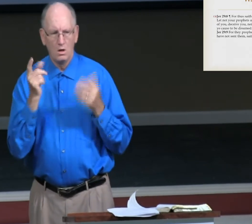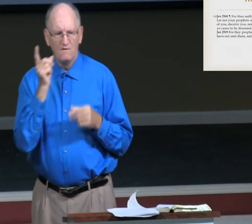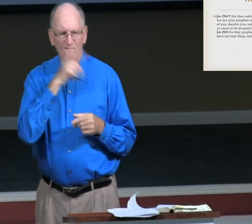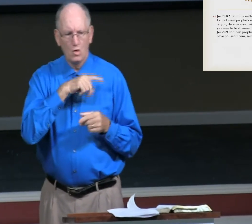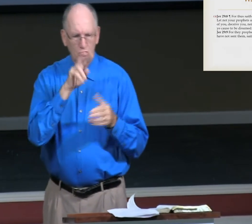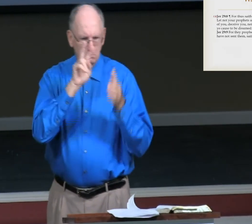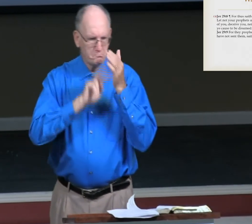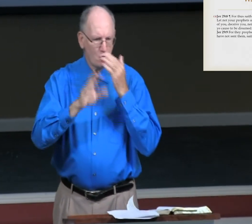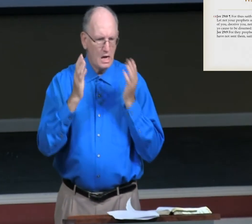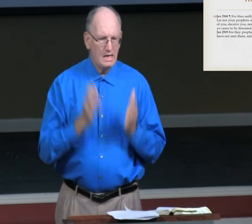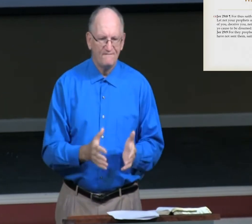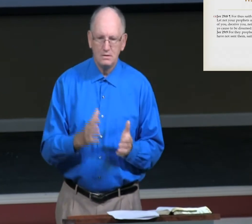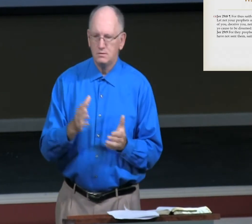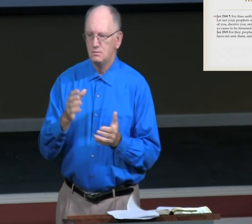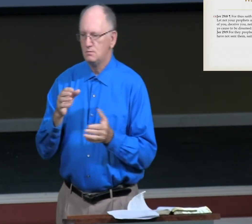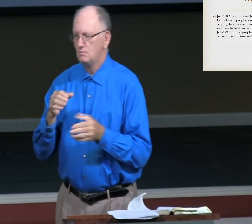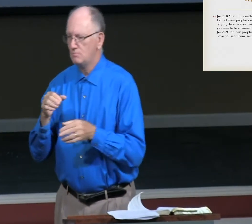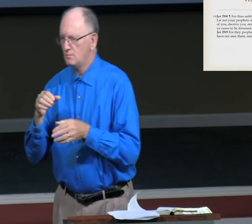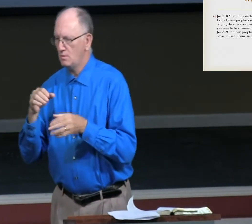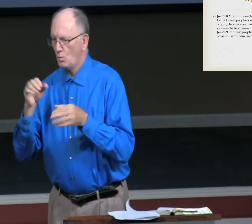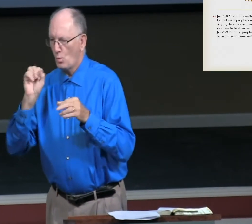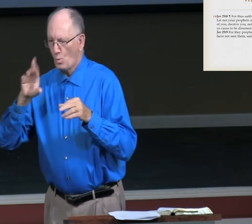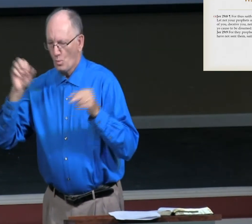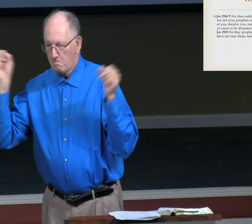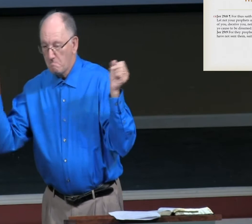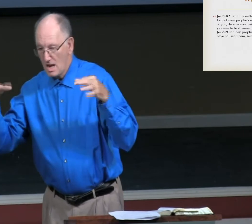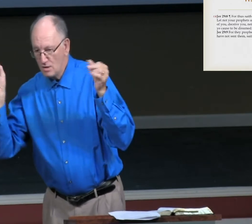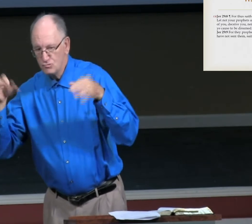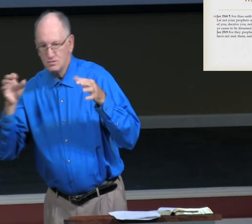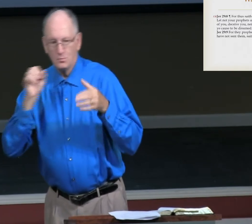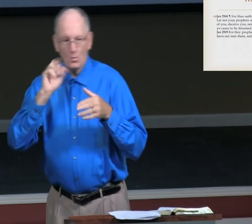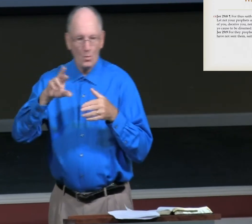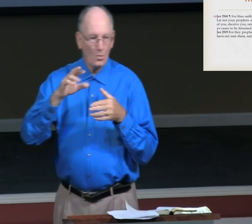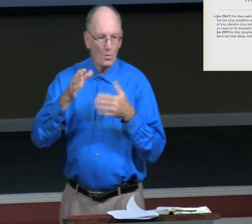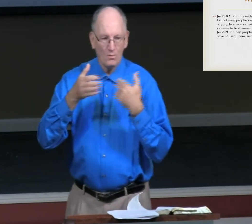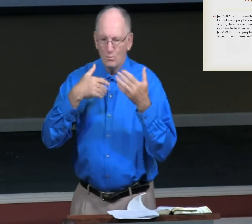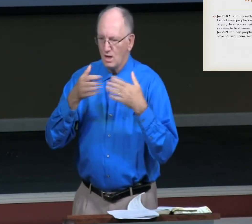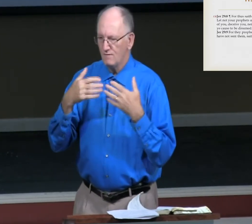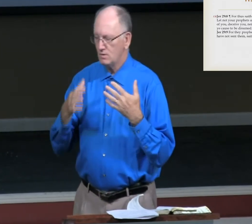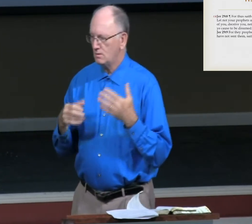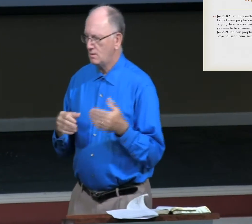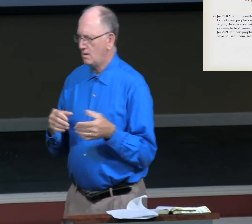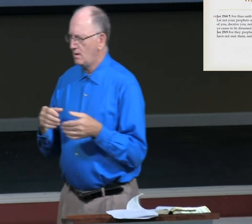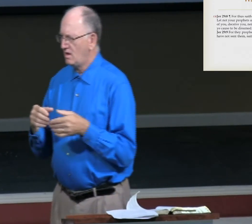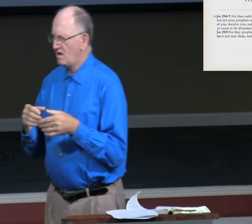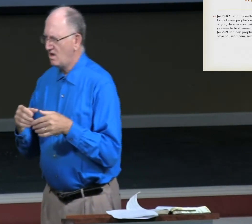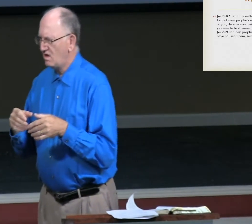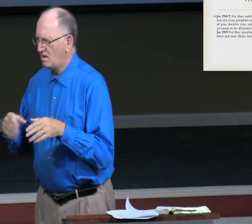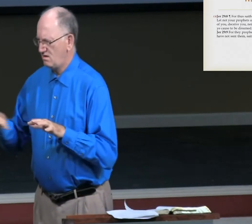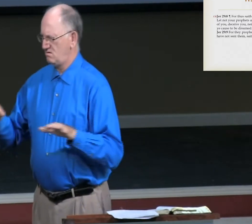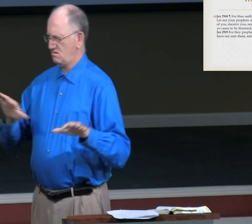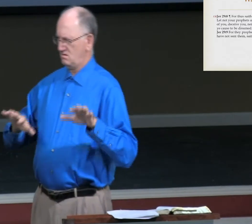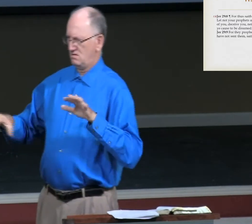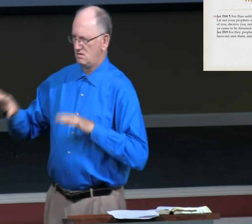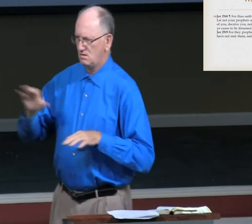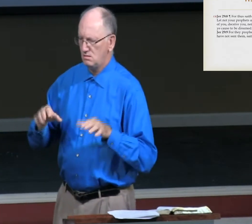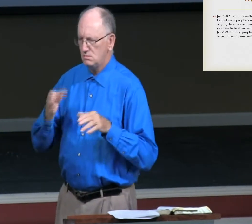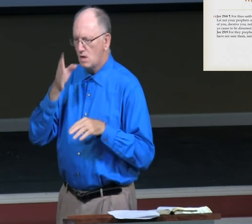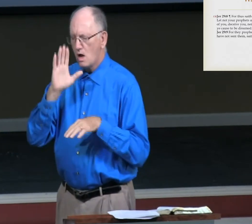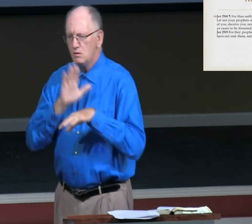People come up to them that are false prophets, or magicians, or whatever. And they're not